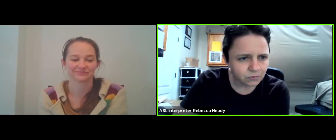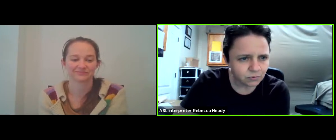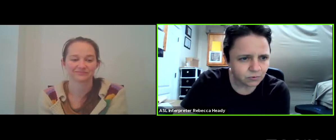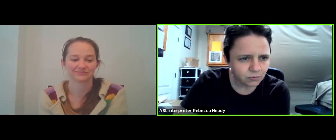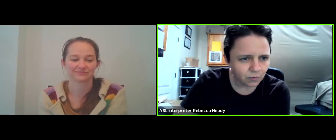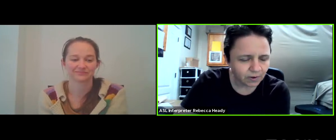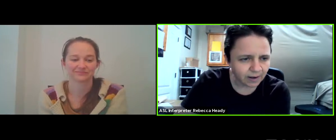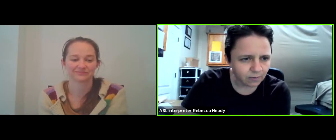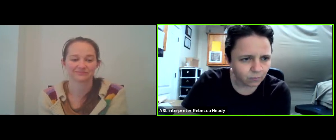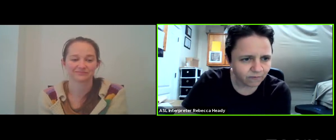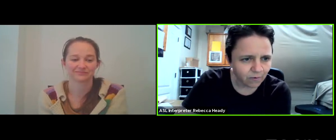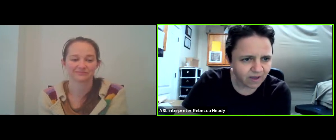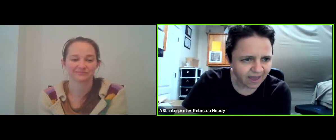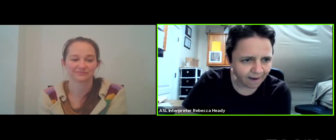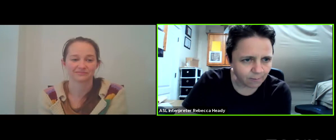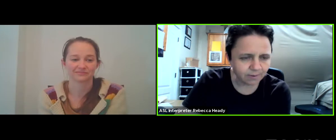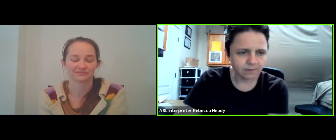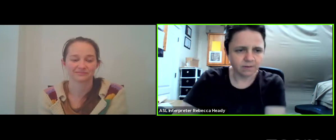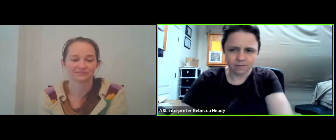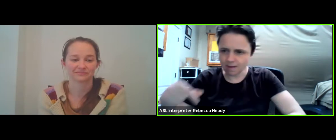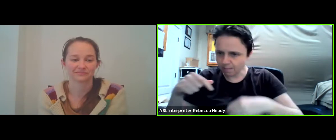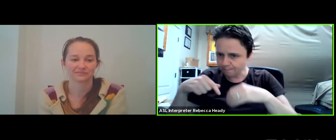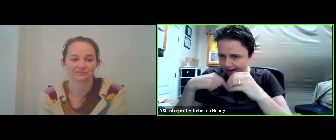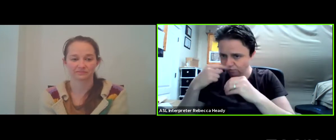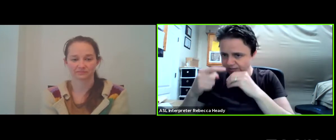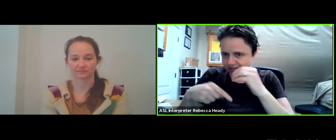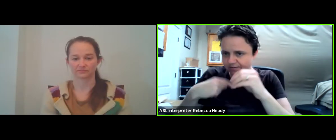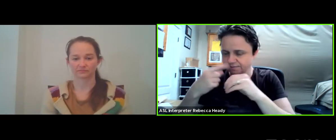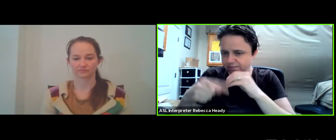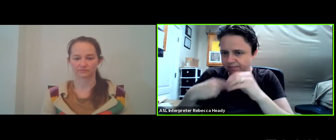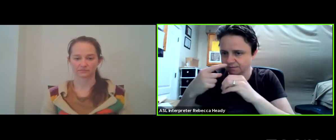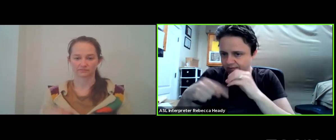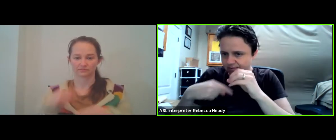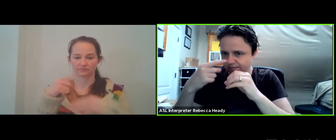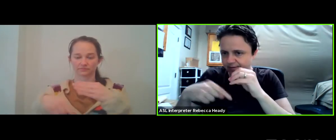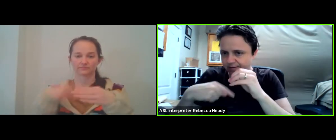so okay, vocab about.